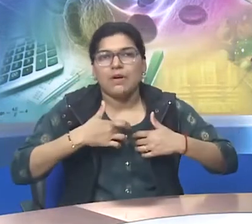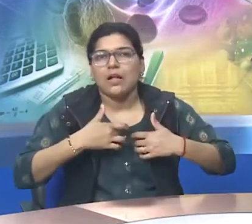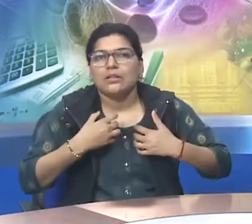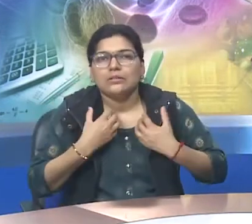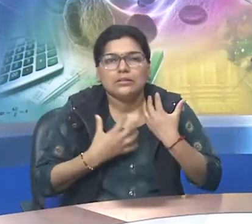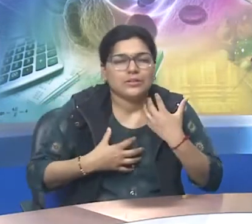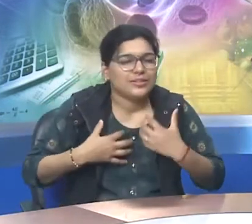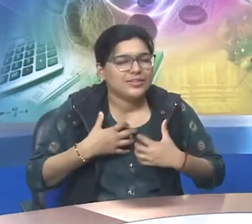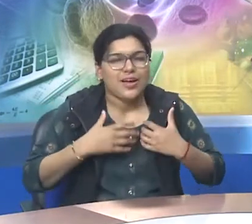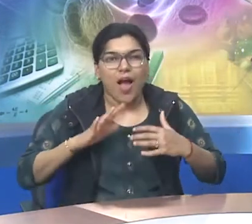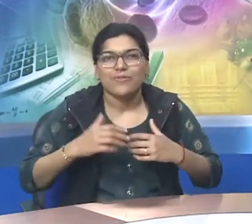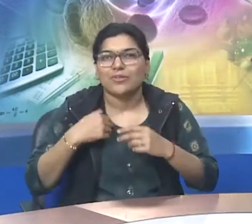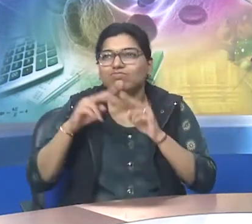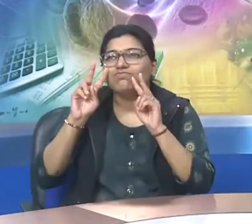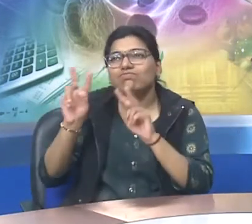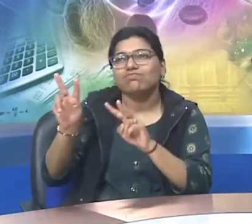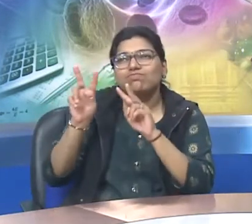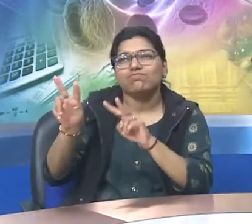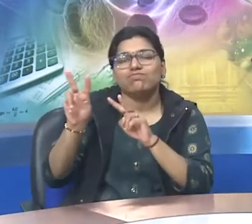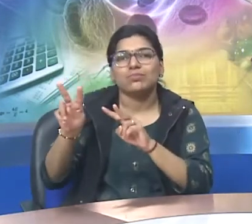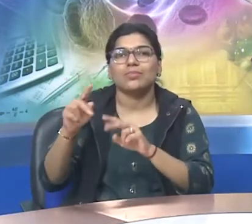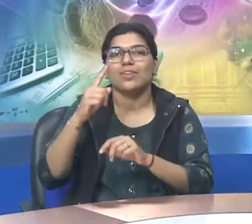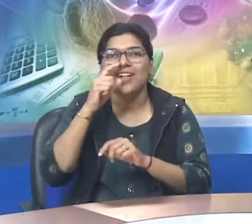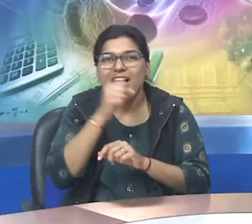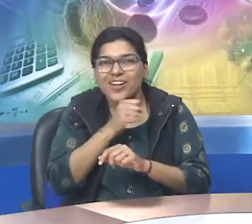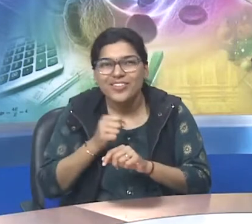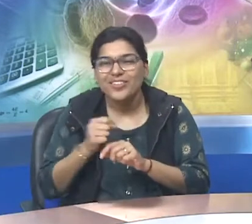and the poem name is My Grandmother's House,